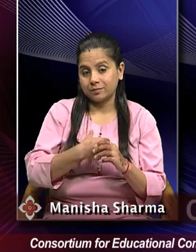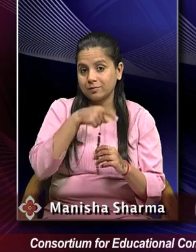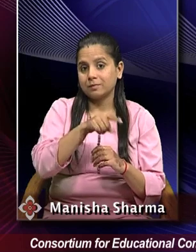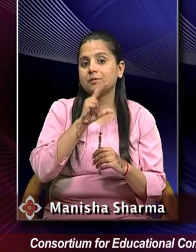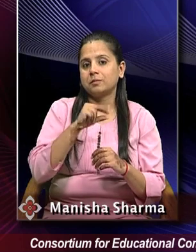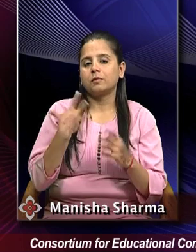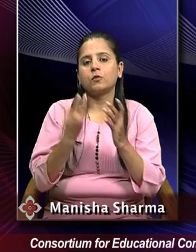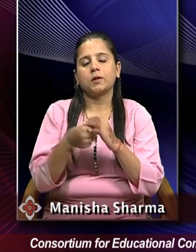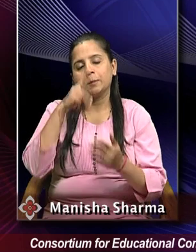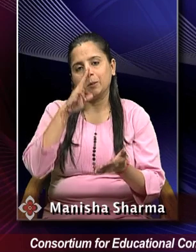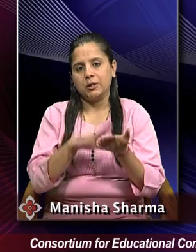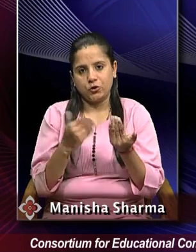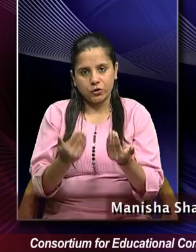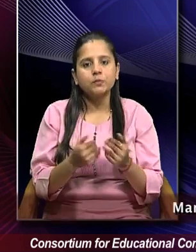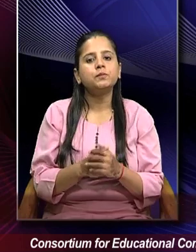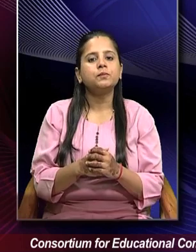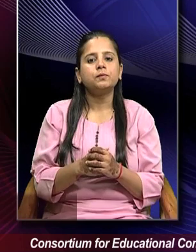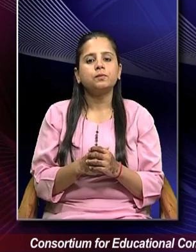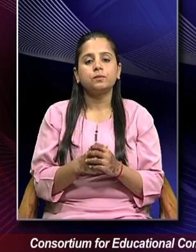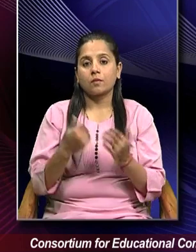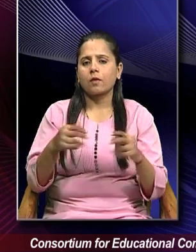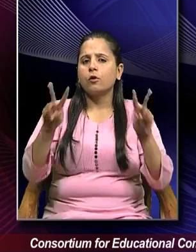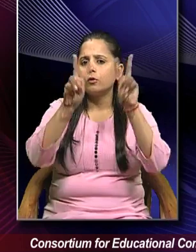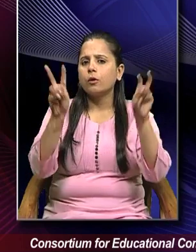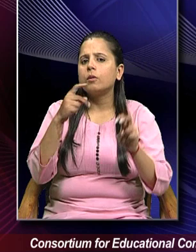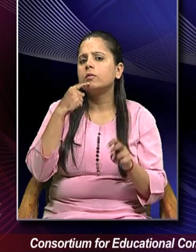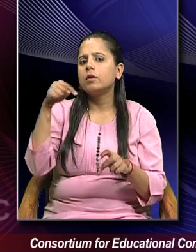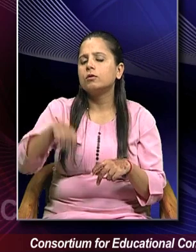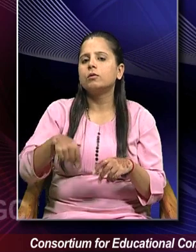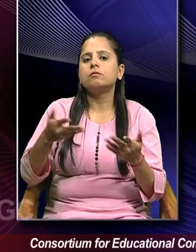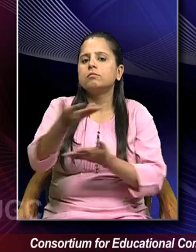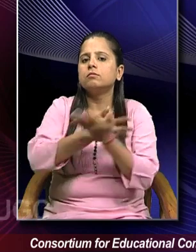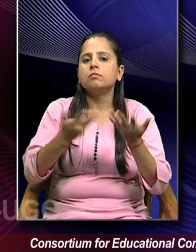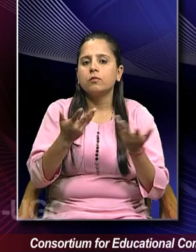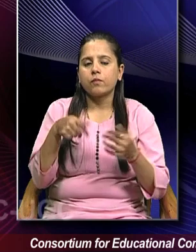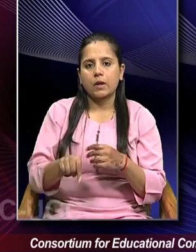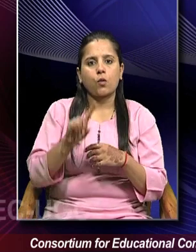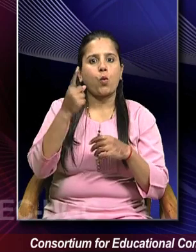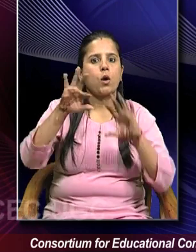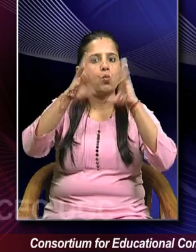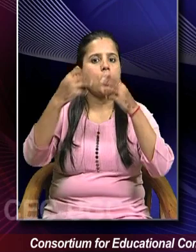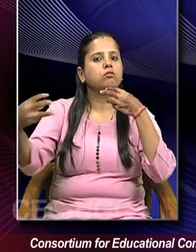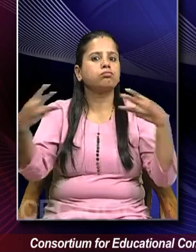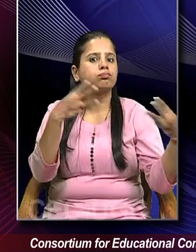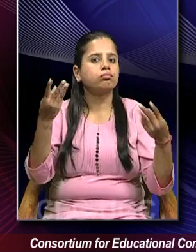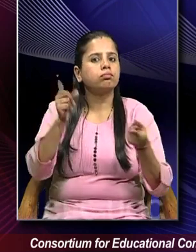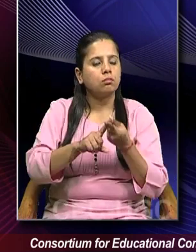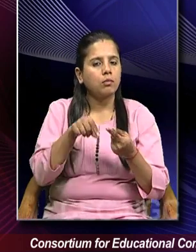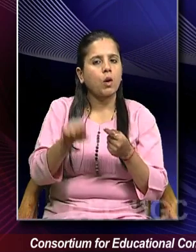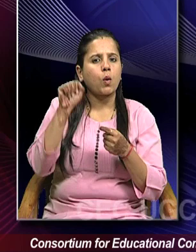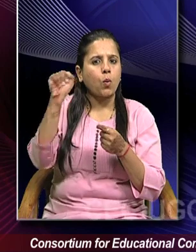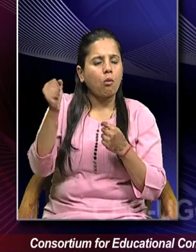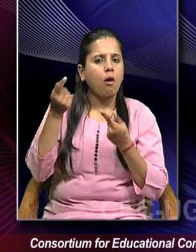studio Manisha Sharma is there, and the topic of today's discussion is the First World War and analysis of its causes